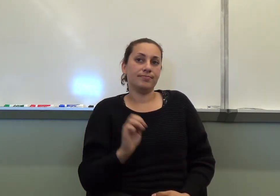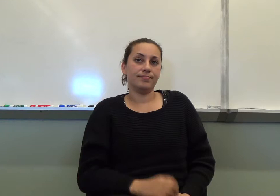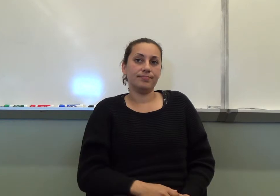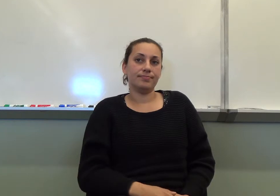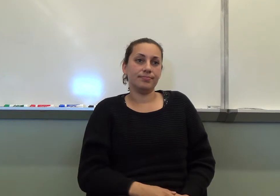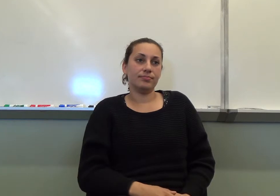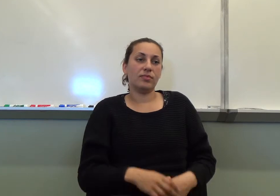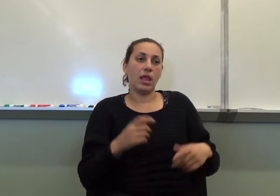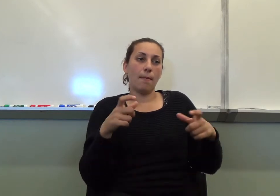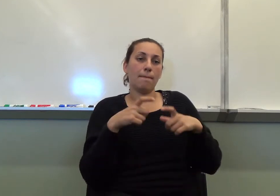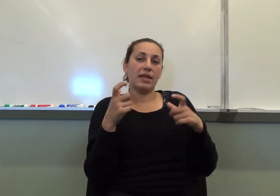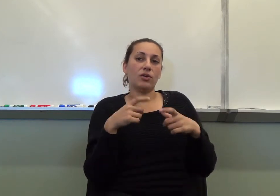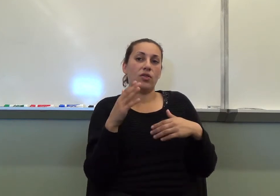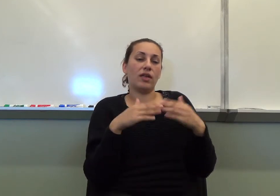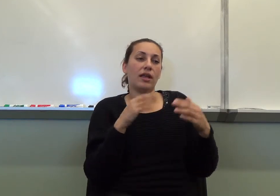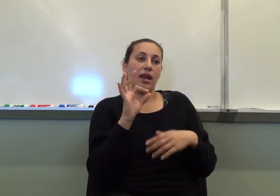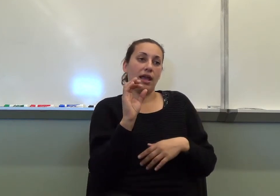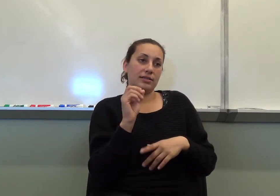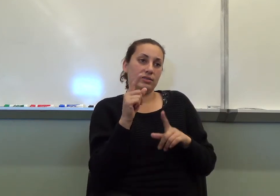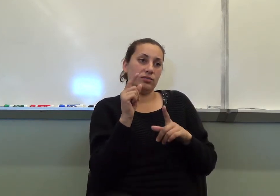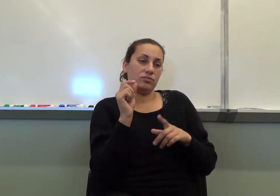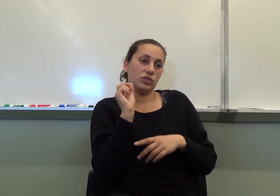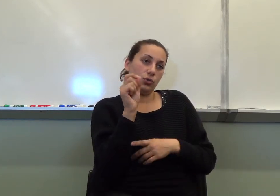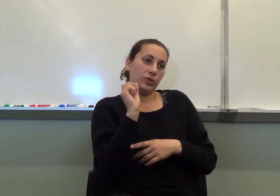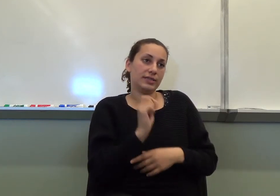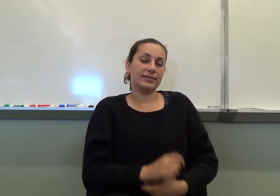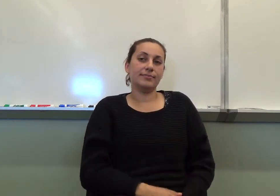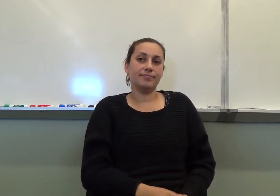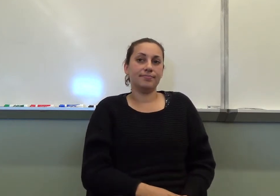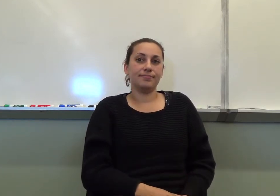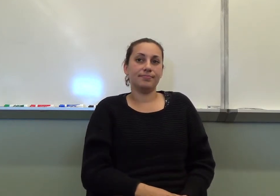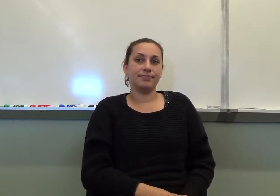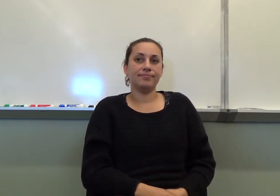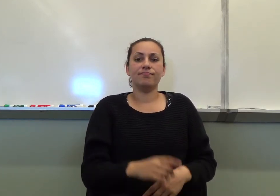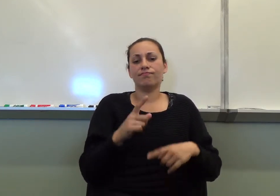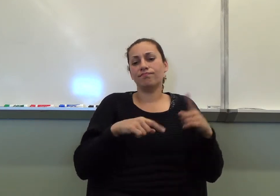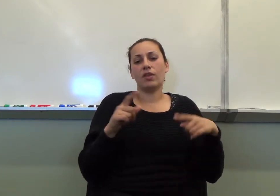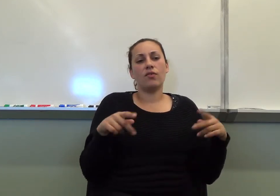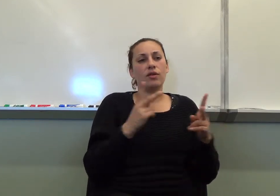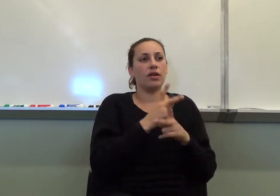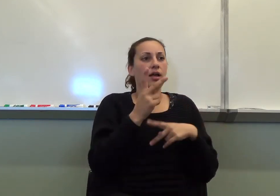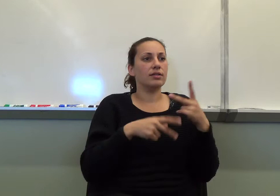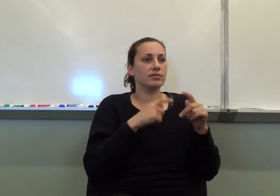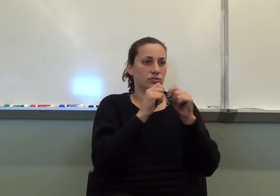the types of angles that you have in the triangle. You can also talk about